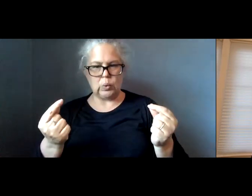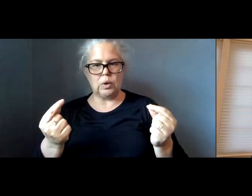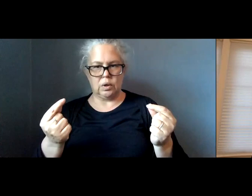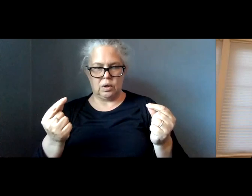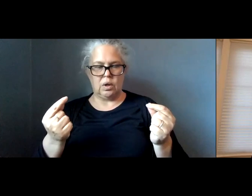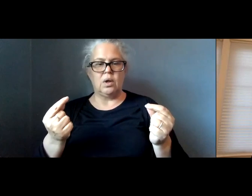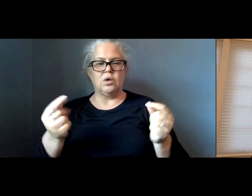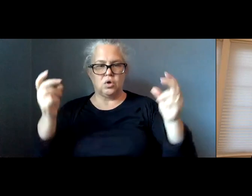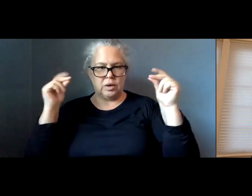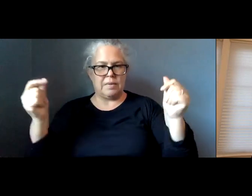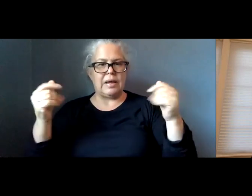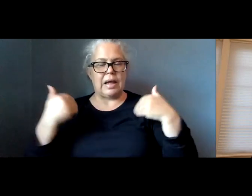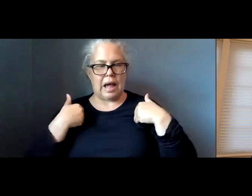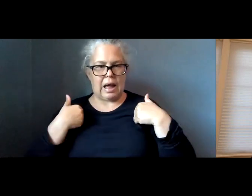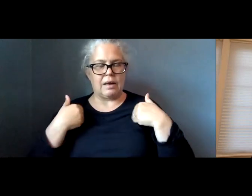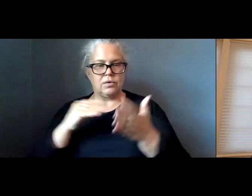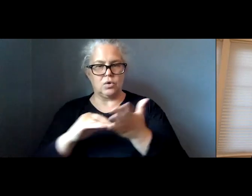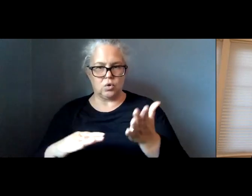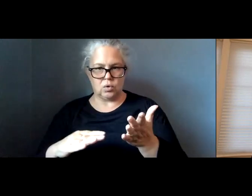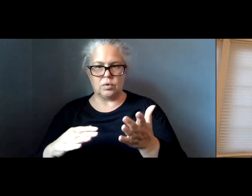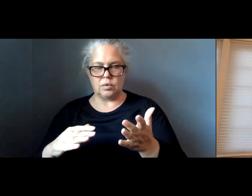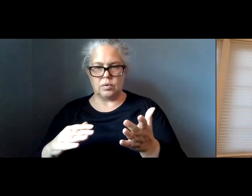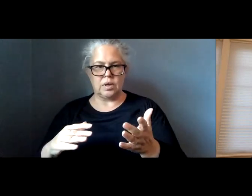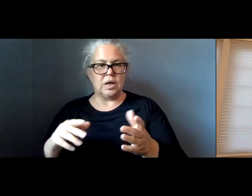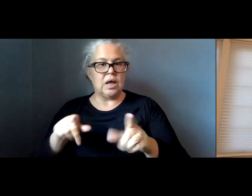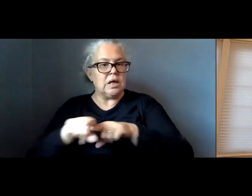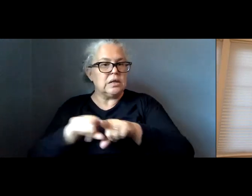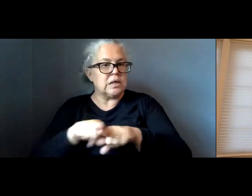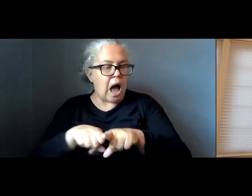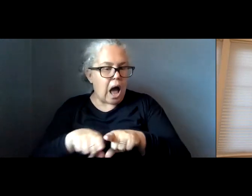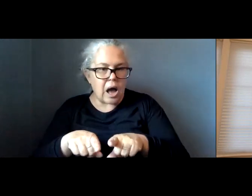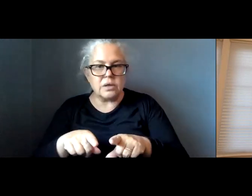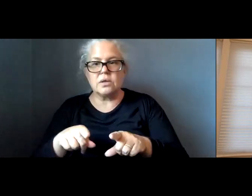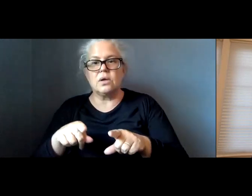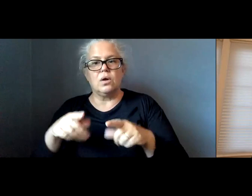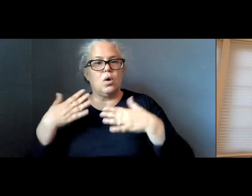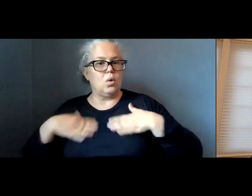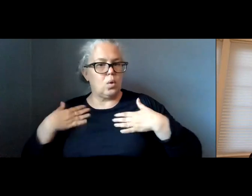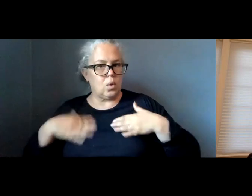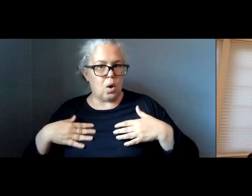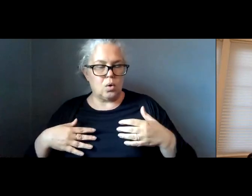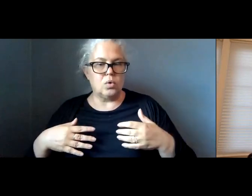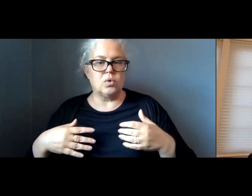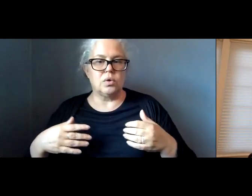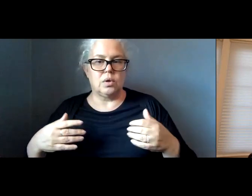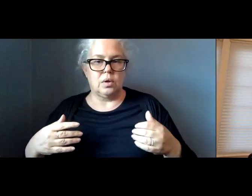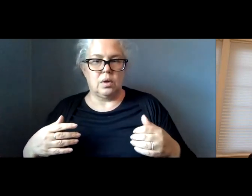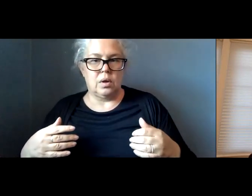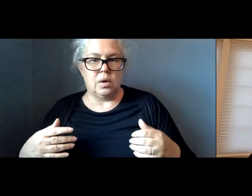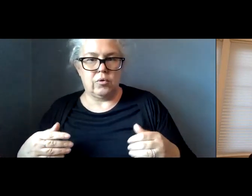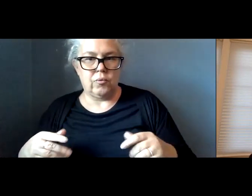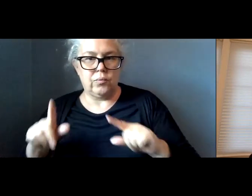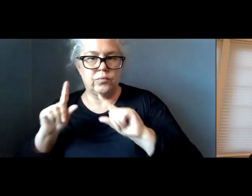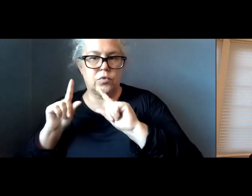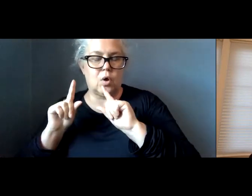had the students get their spare socks and anything they had that could retain water, and go